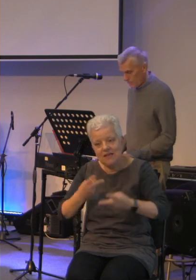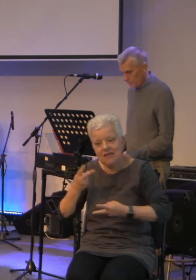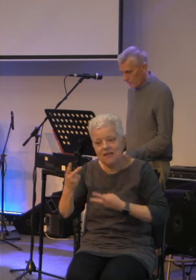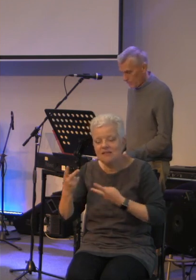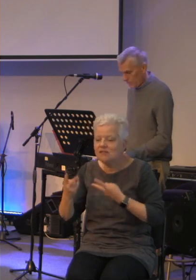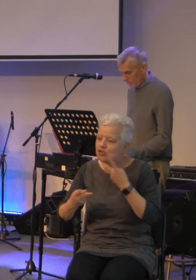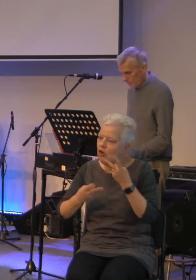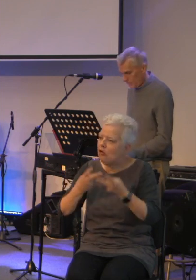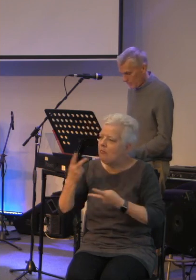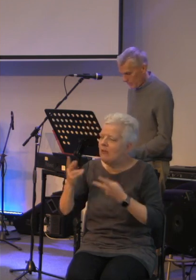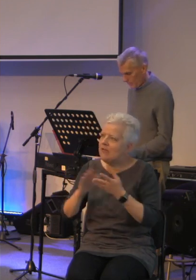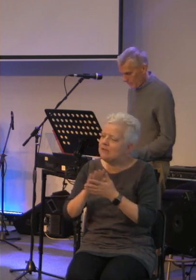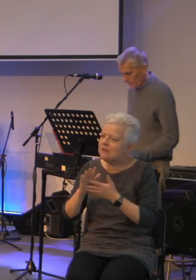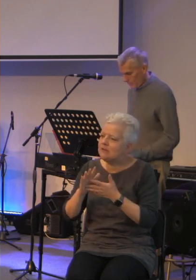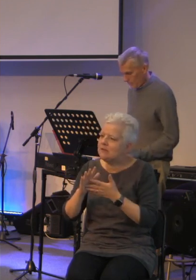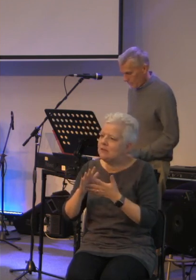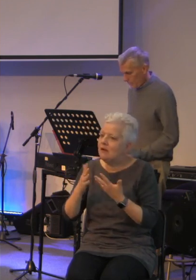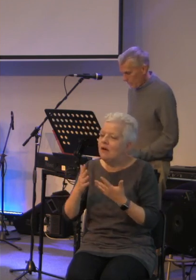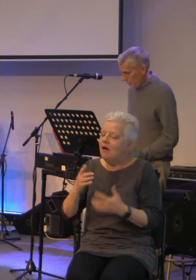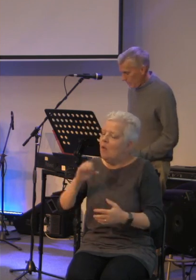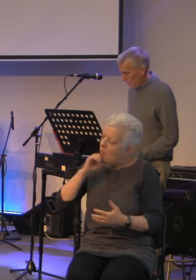gives us a chance to say, and